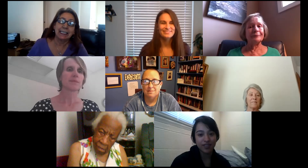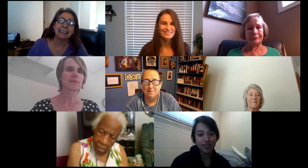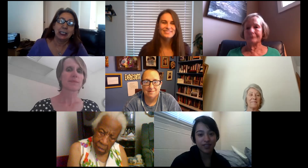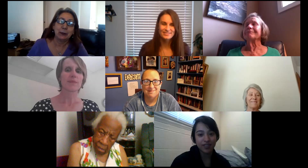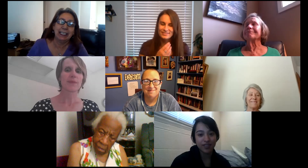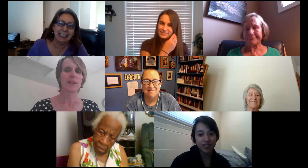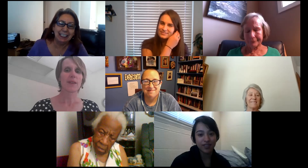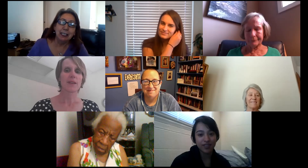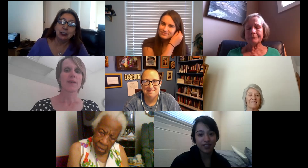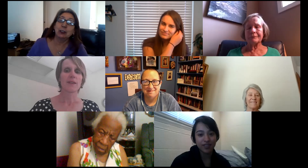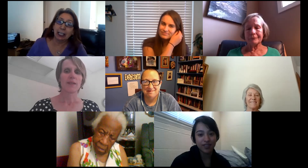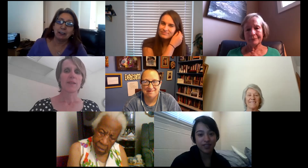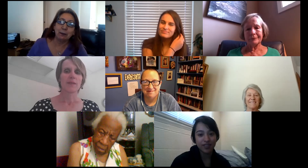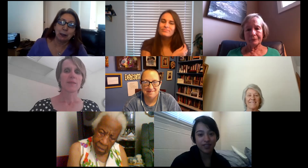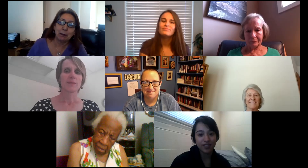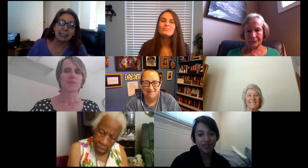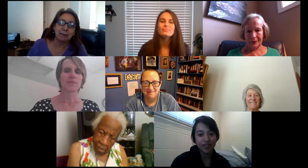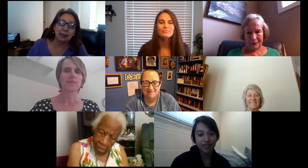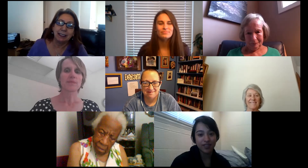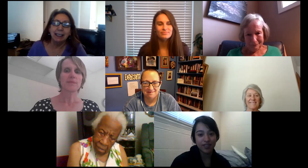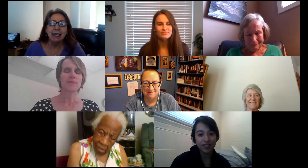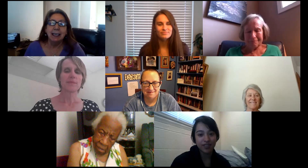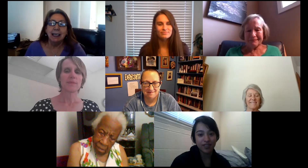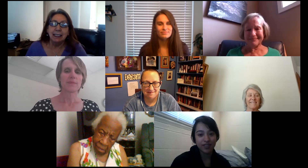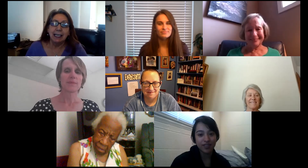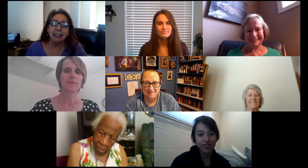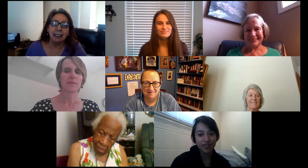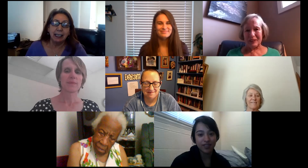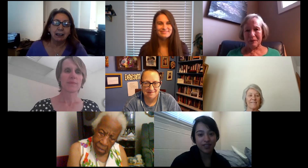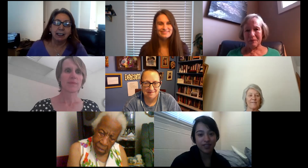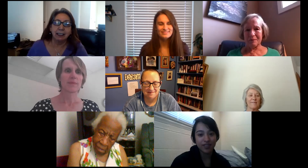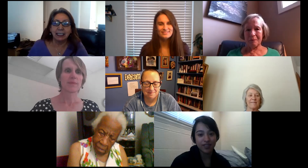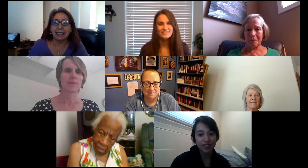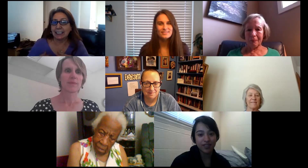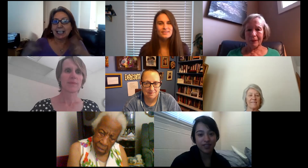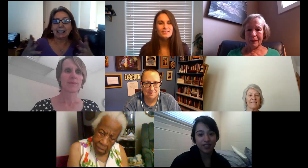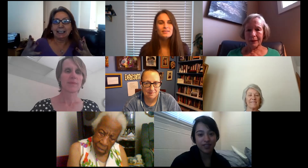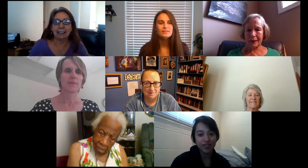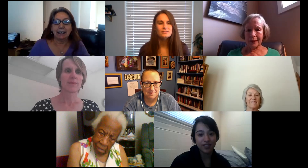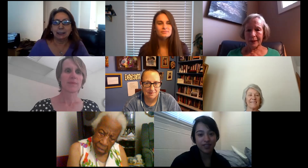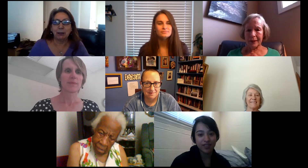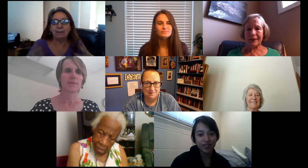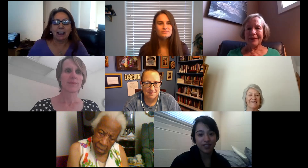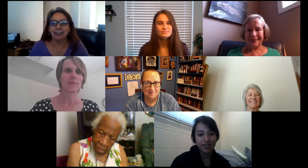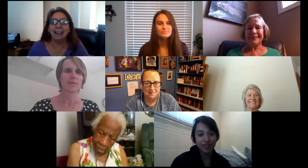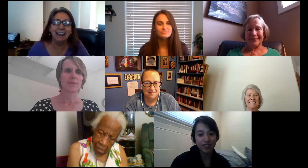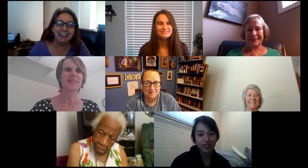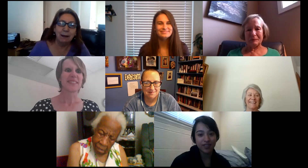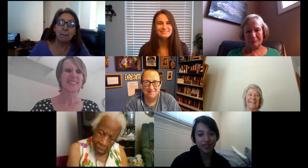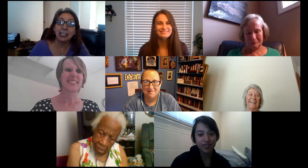is hearing. So thank you for reminding me. And yeah, because I get excited and I speak fast. My